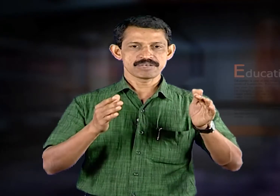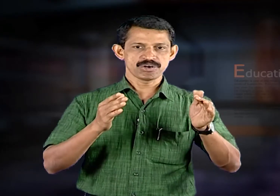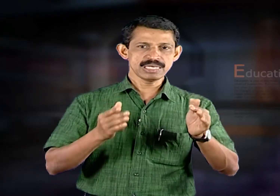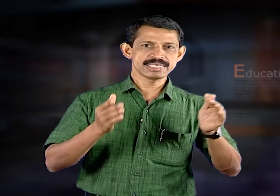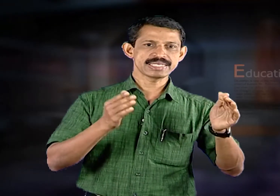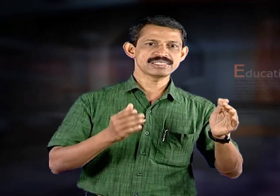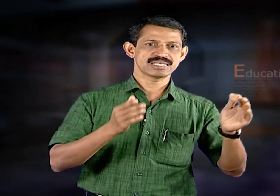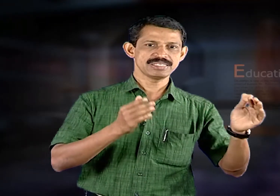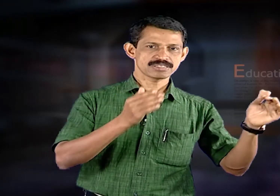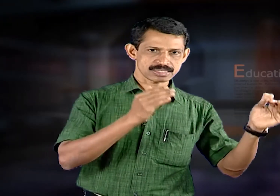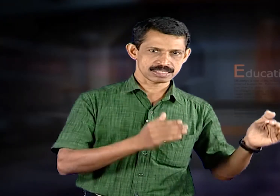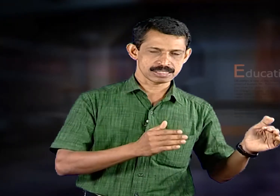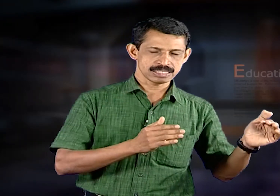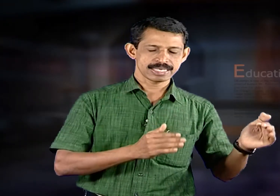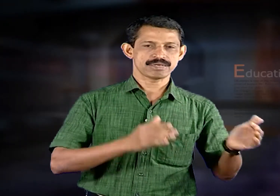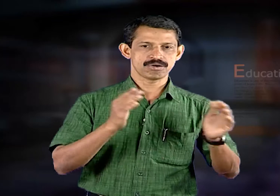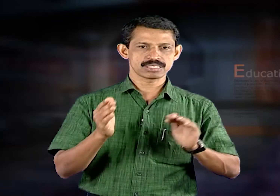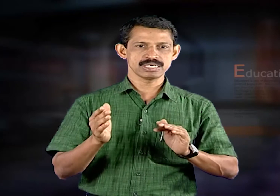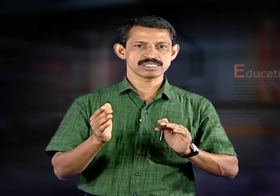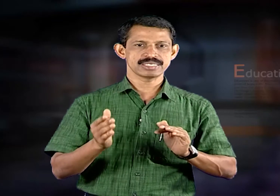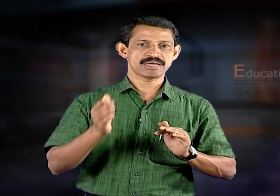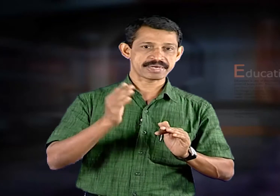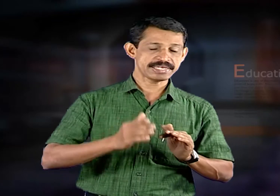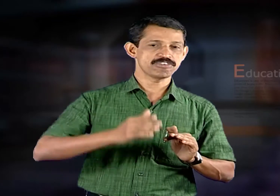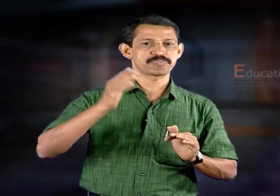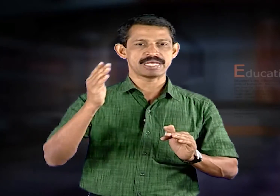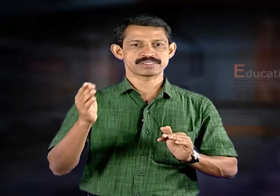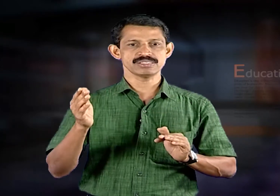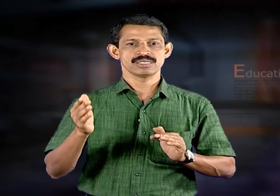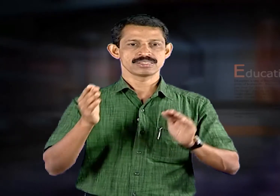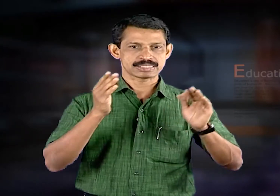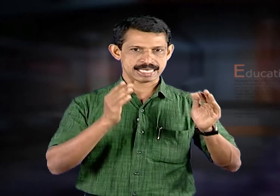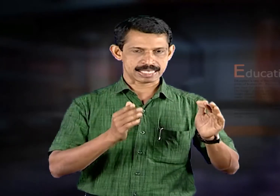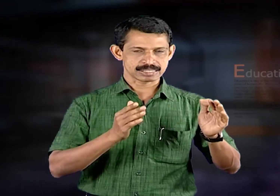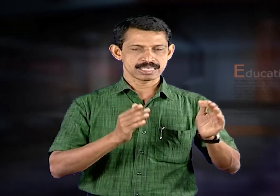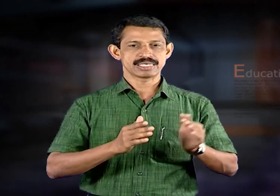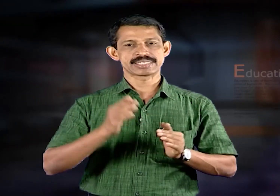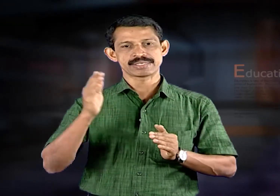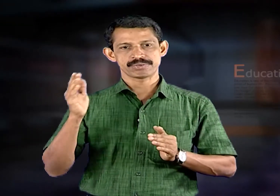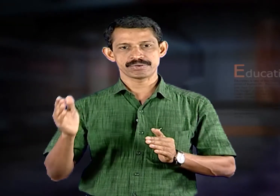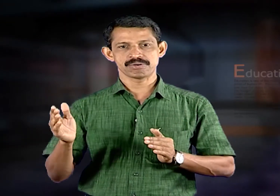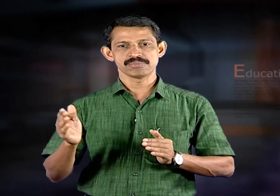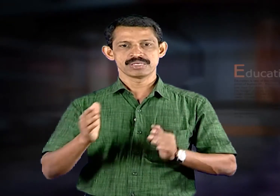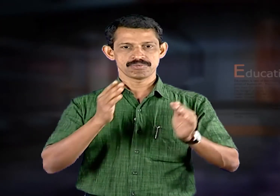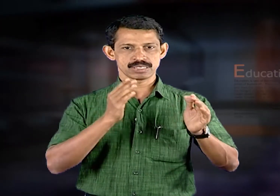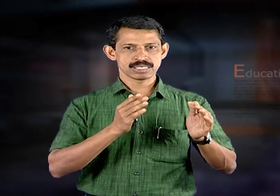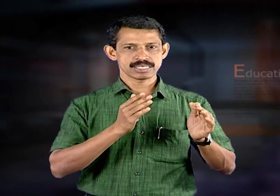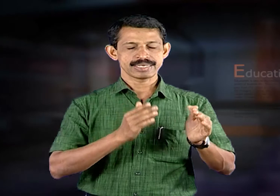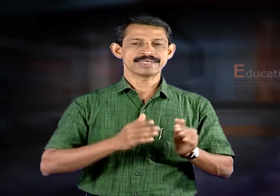Informal learning is semi-structured and occurs in a variety of places such as learning at home, work and